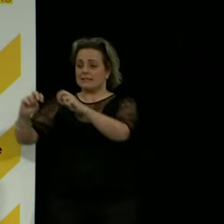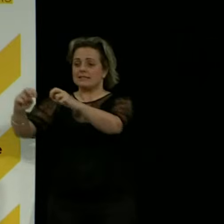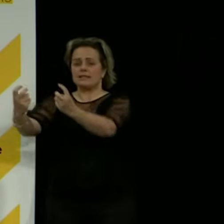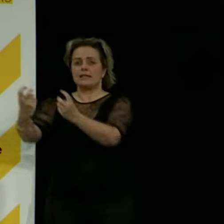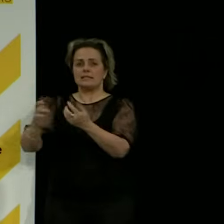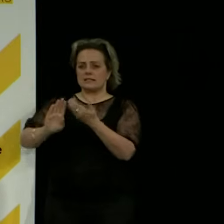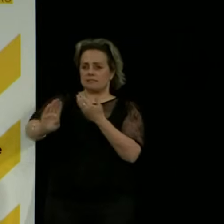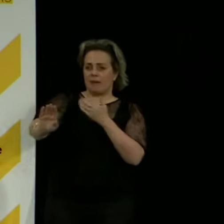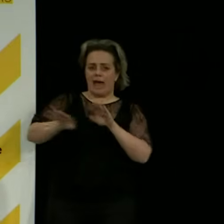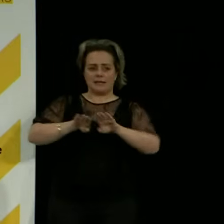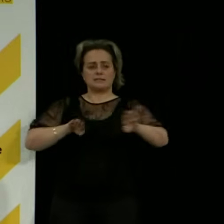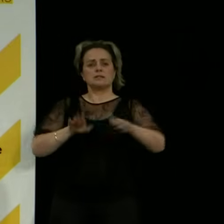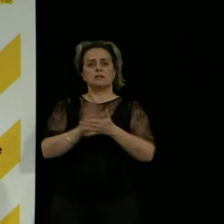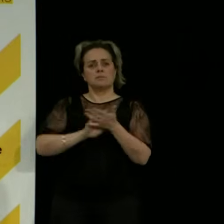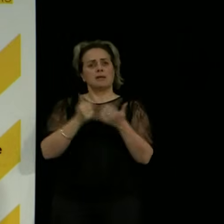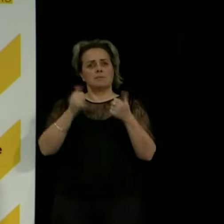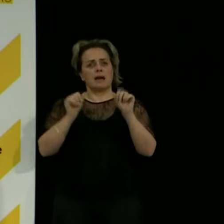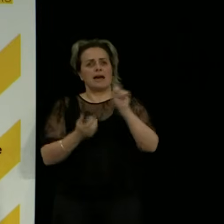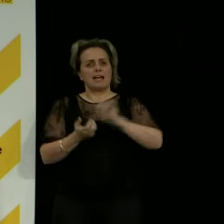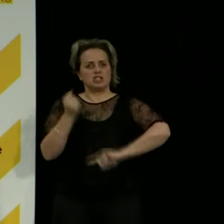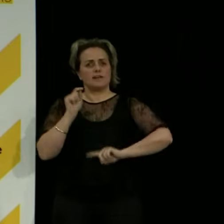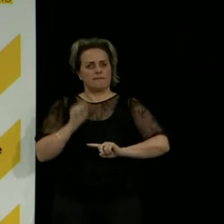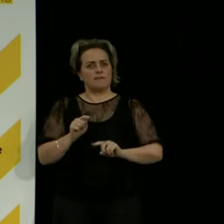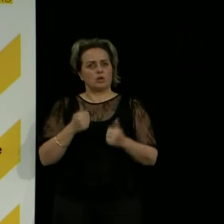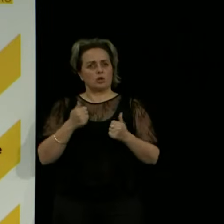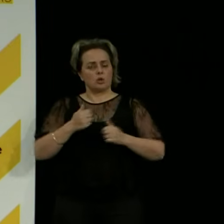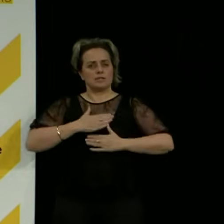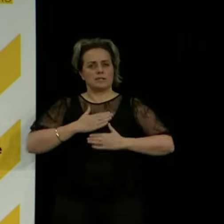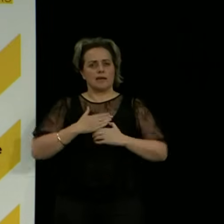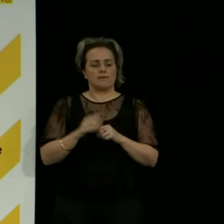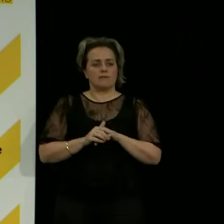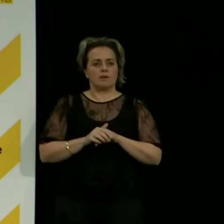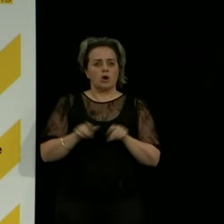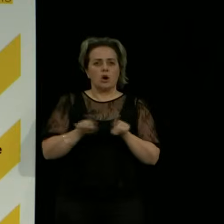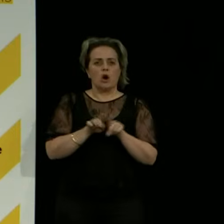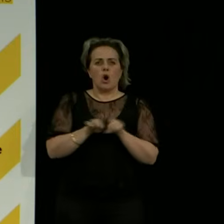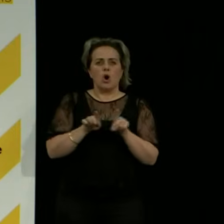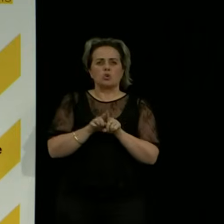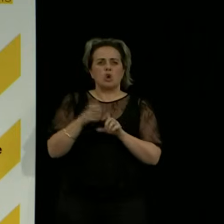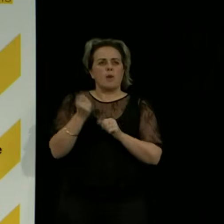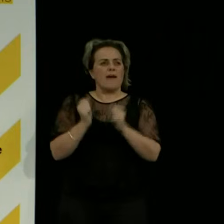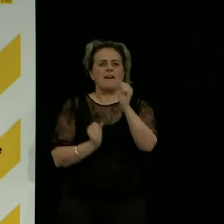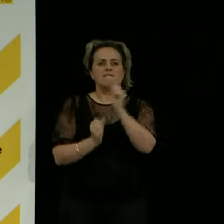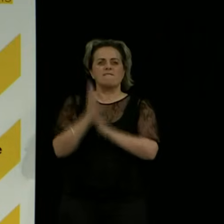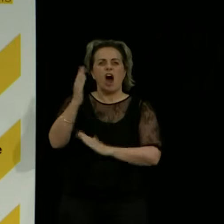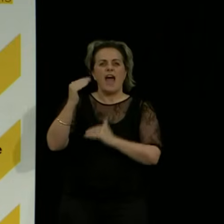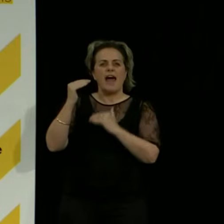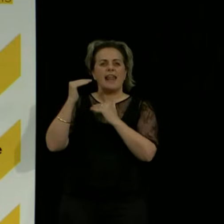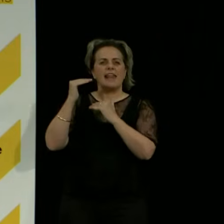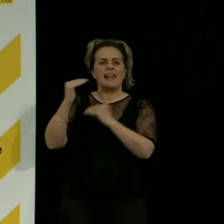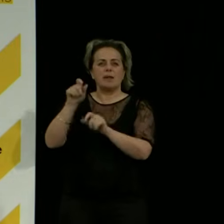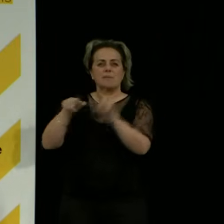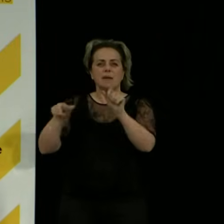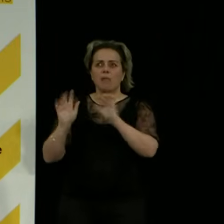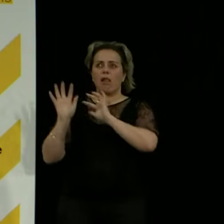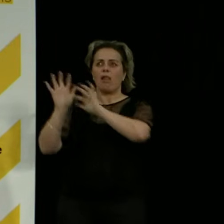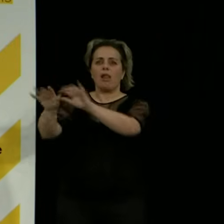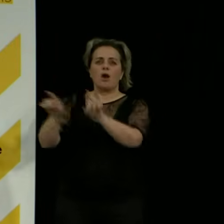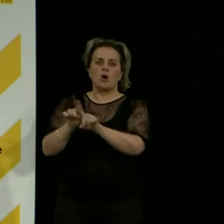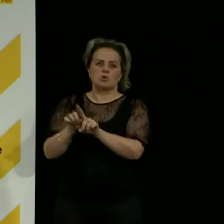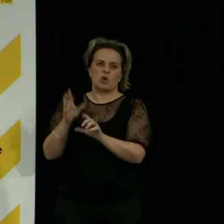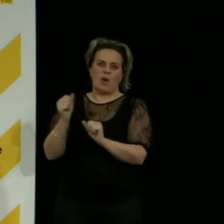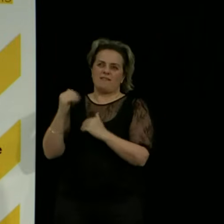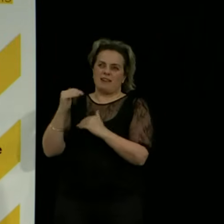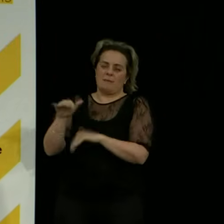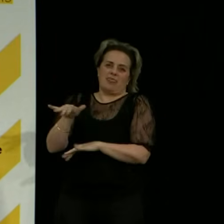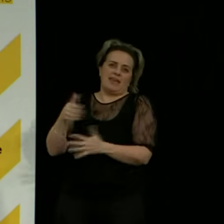And virtually all indoor premises have a cap anyway because of fire regulations, so there's a natural cap there. Yeah.